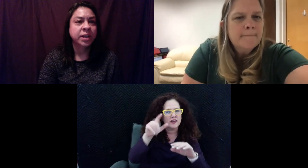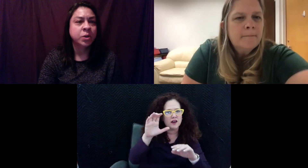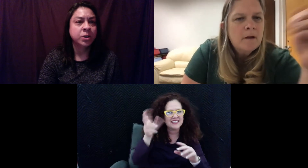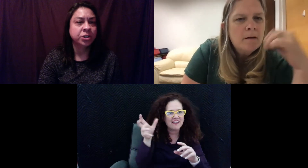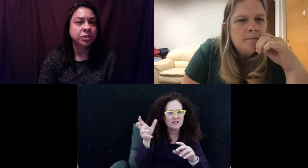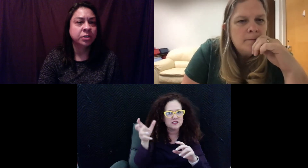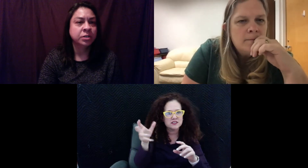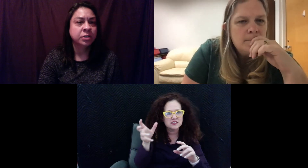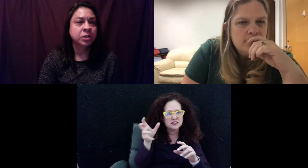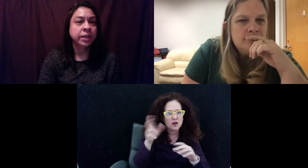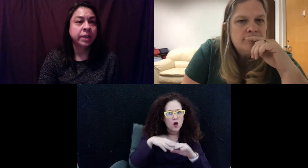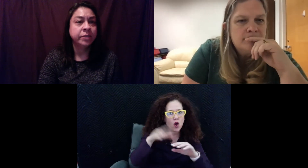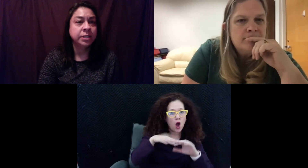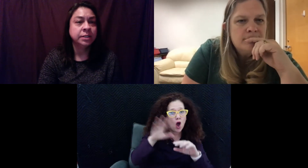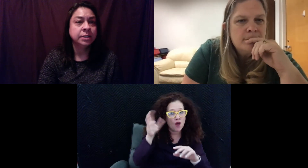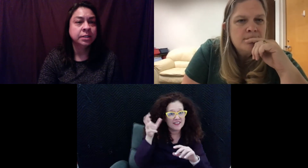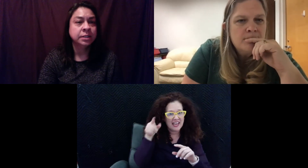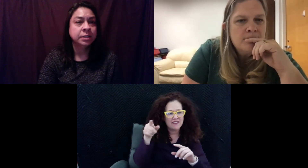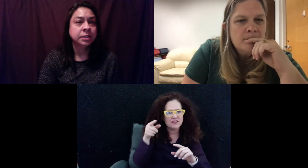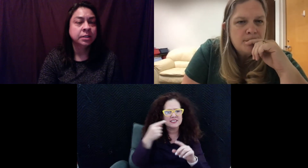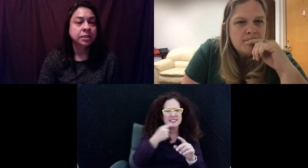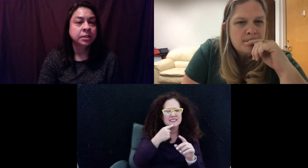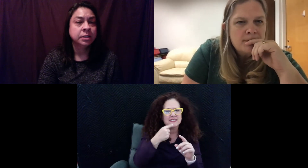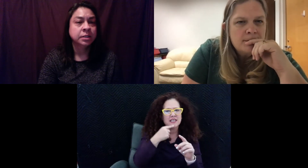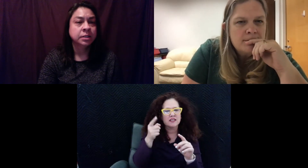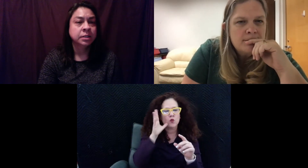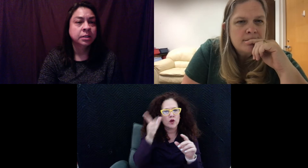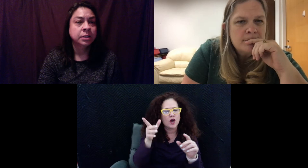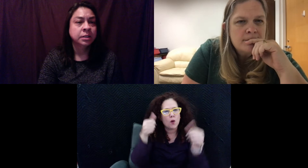So I got a question. On Canvas,